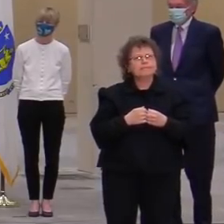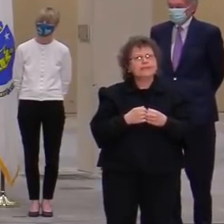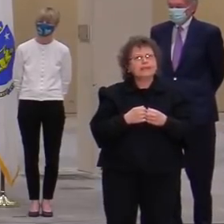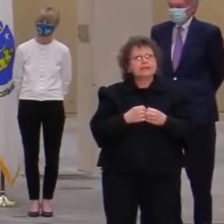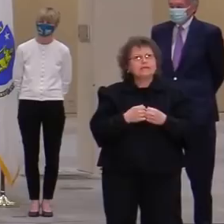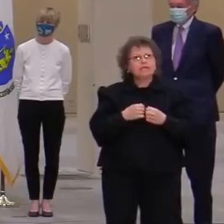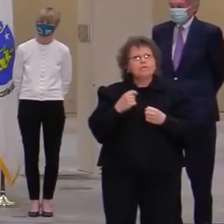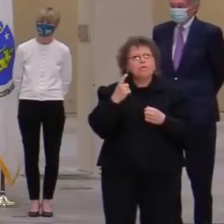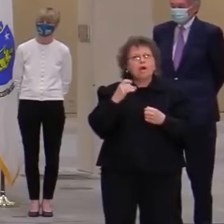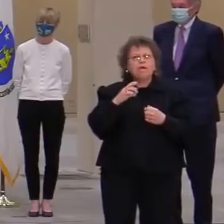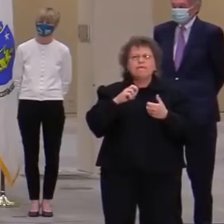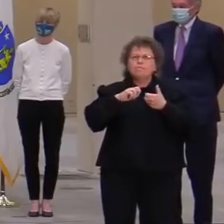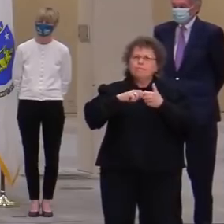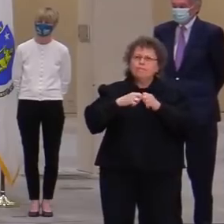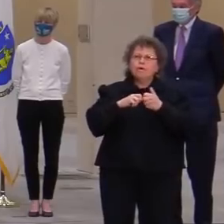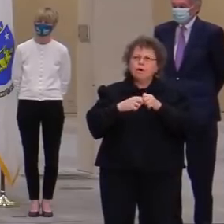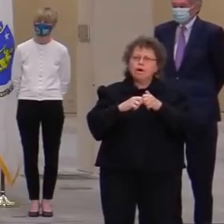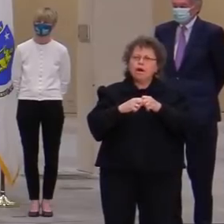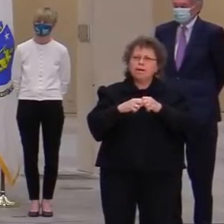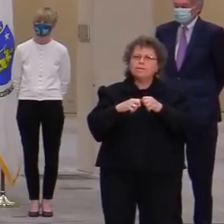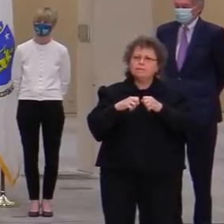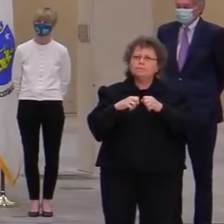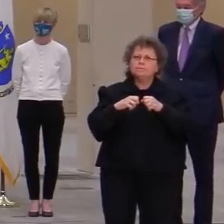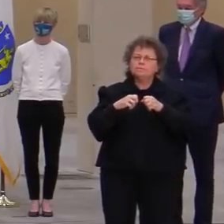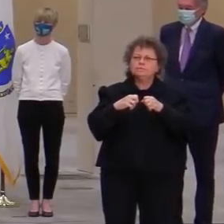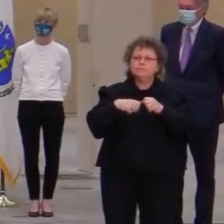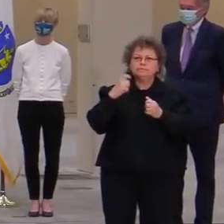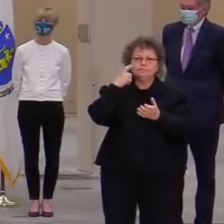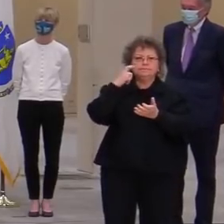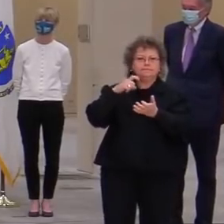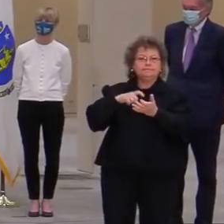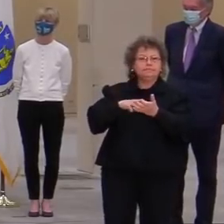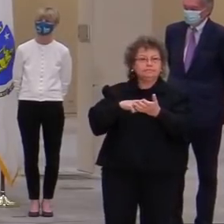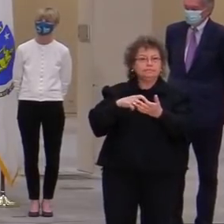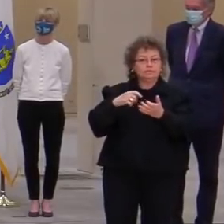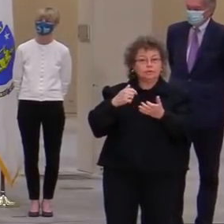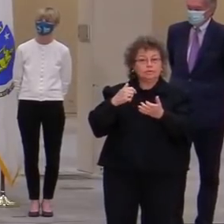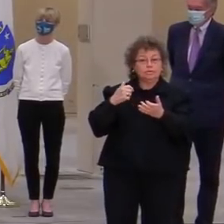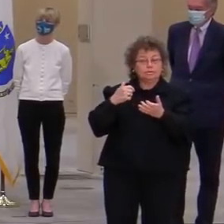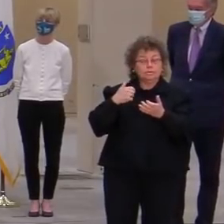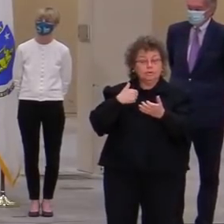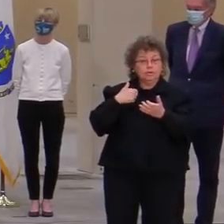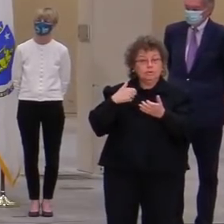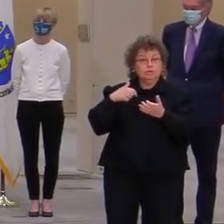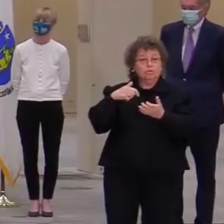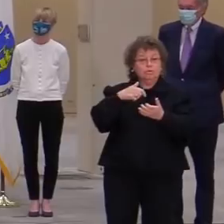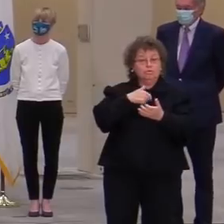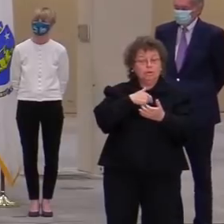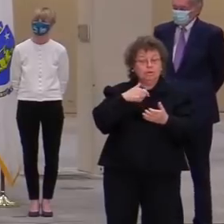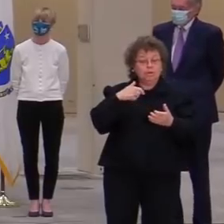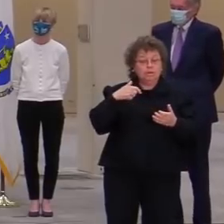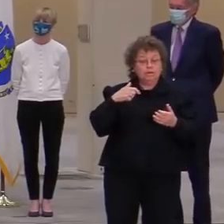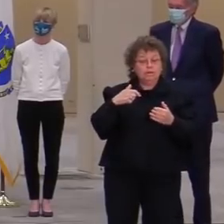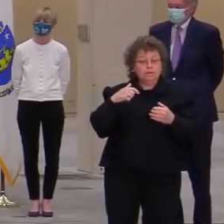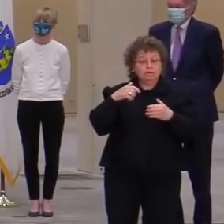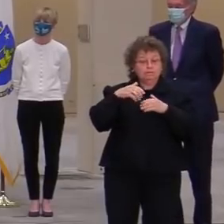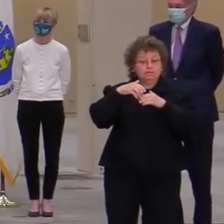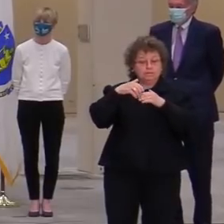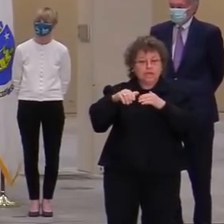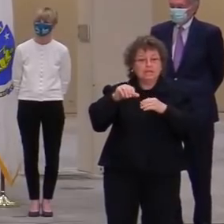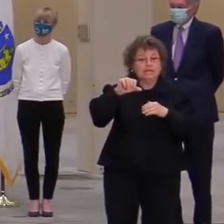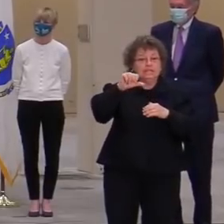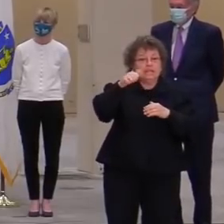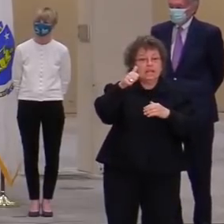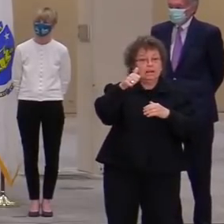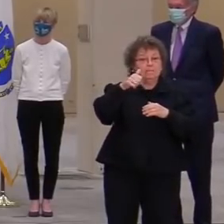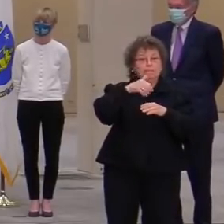effort is that while we have sent out $10 billion in the federal and I want to give great credit